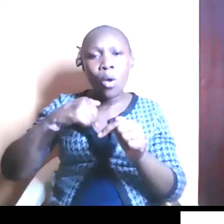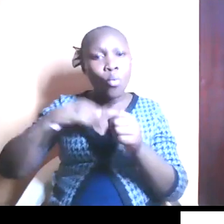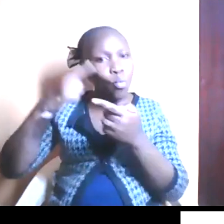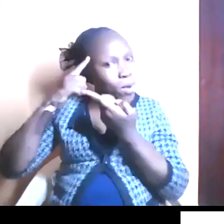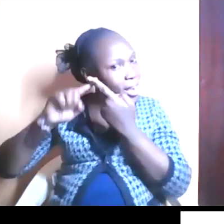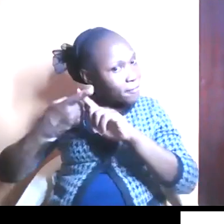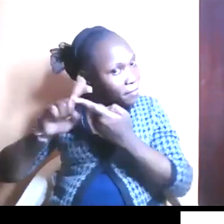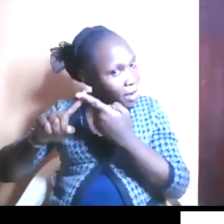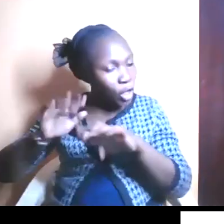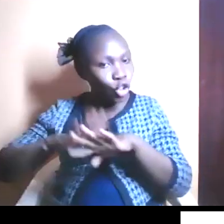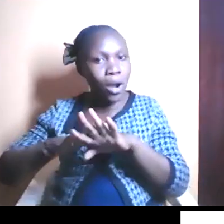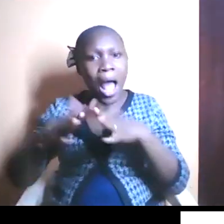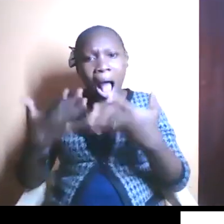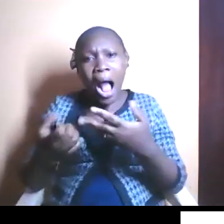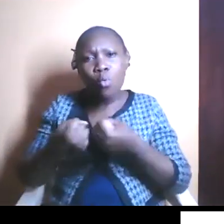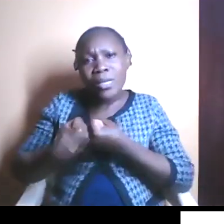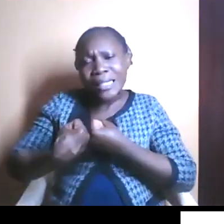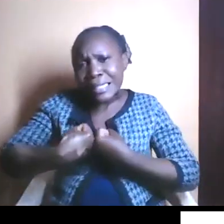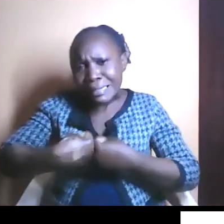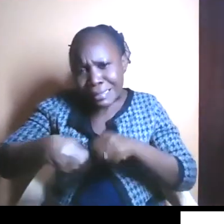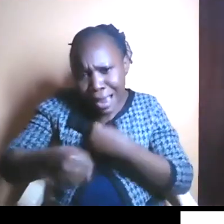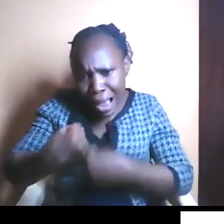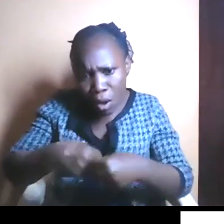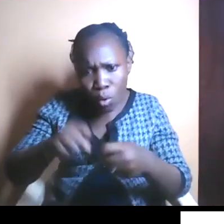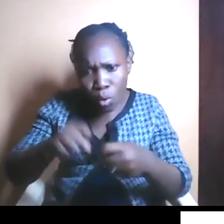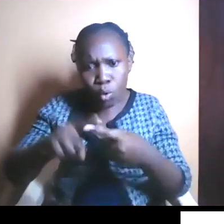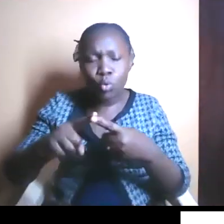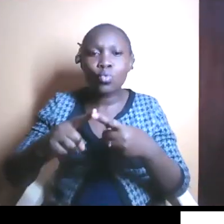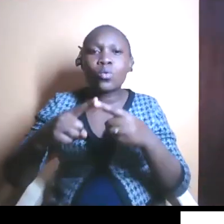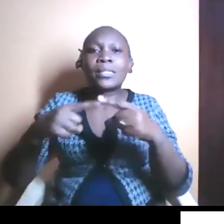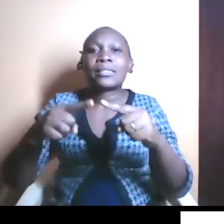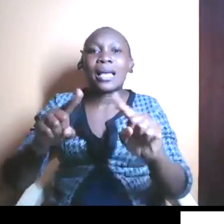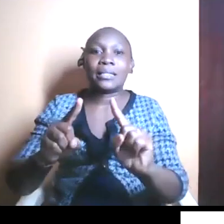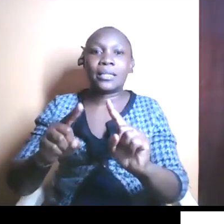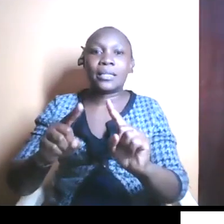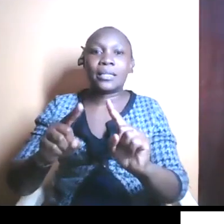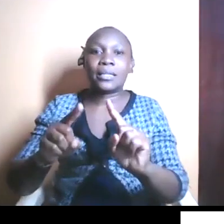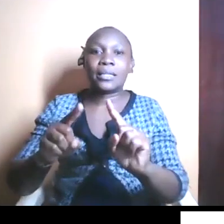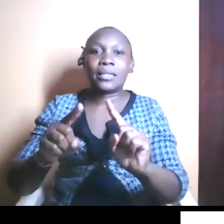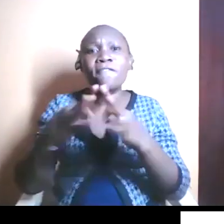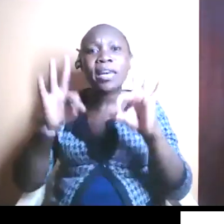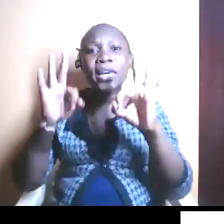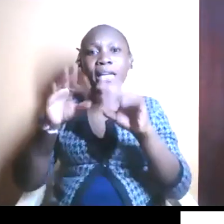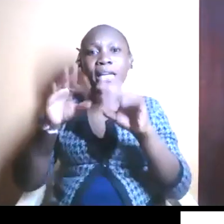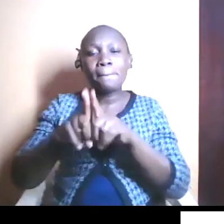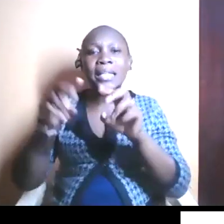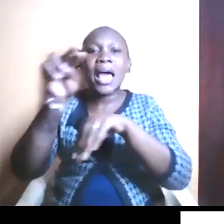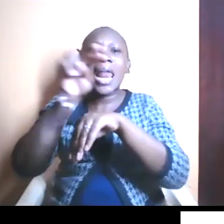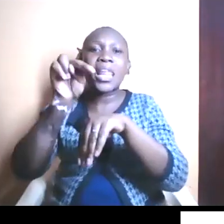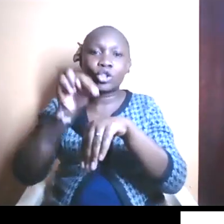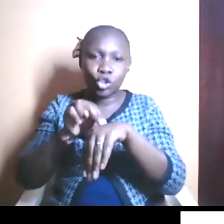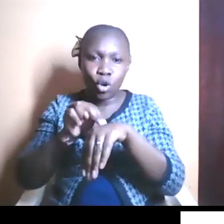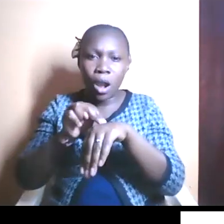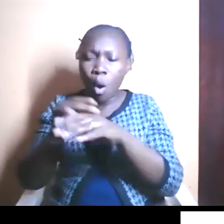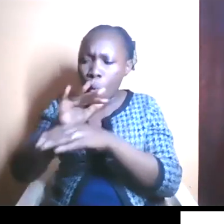struggle of those who served in our liberation. Our freedom as a nation comes down to